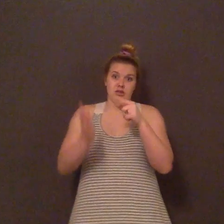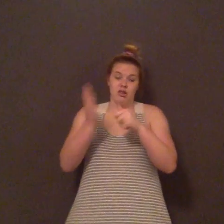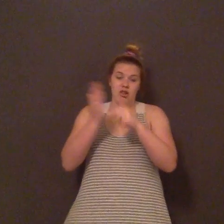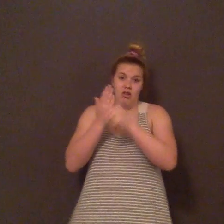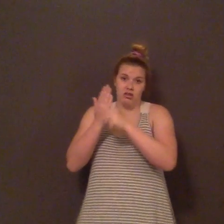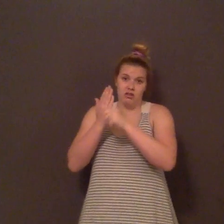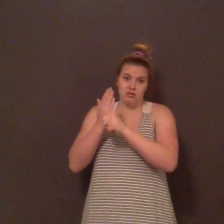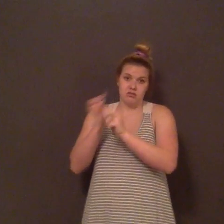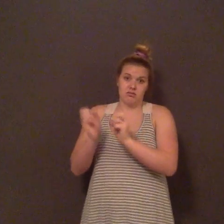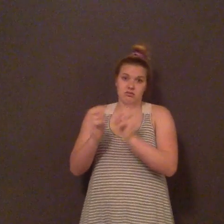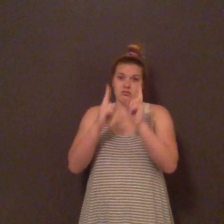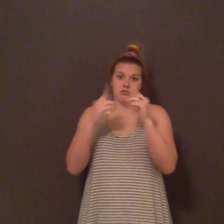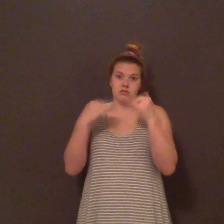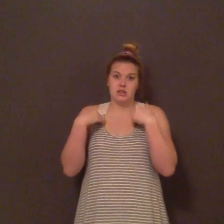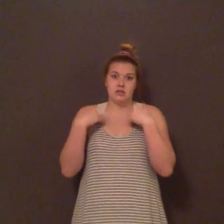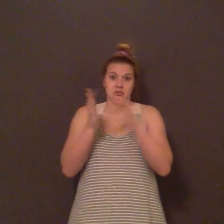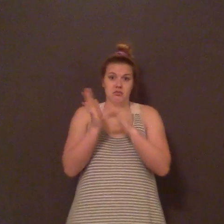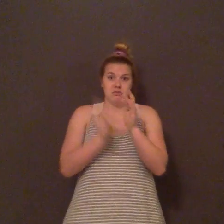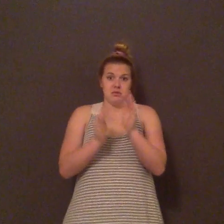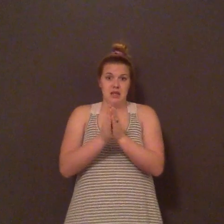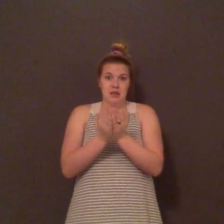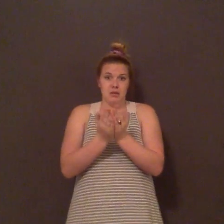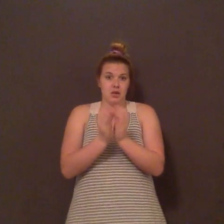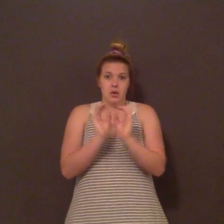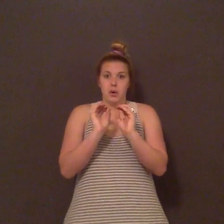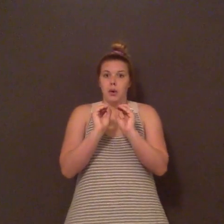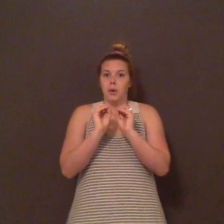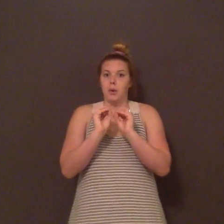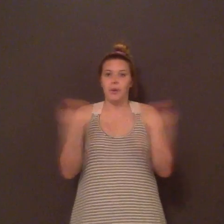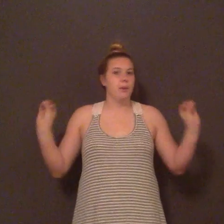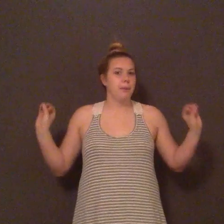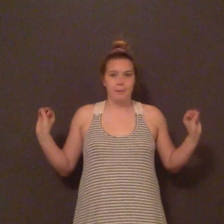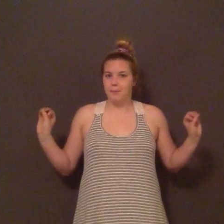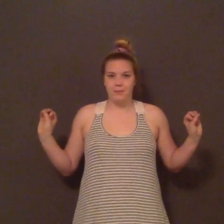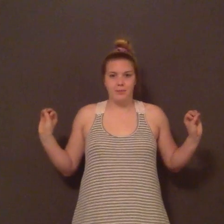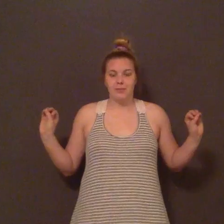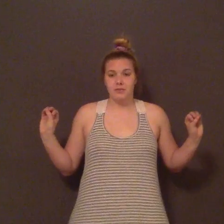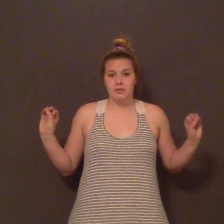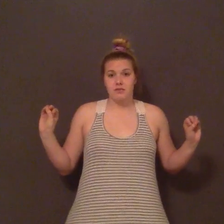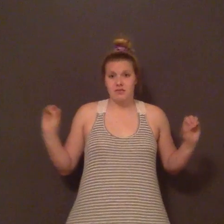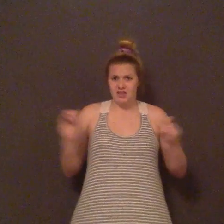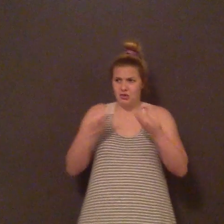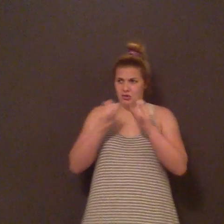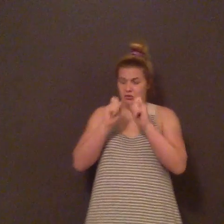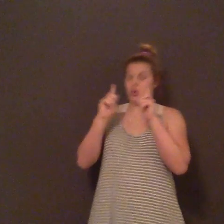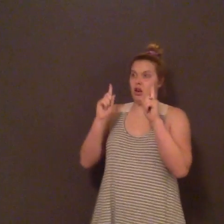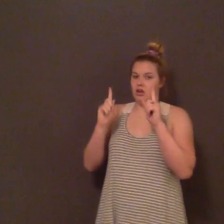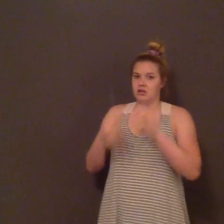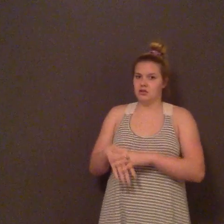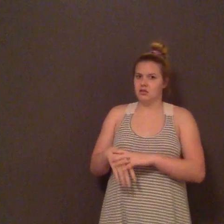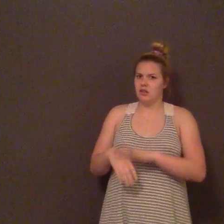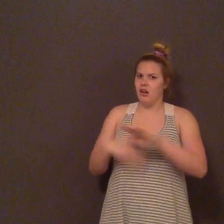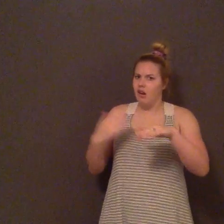description about biblical creation as even a plausible alternative, from what I can see. Does that surprise you? All our public schools and universities